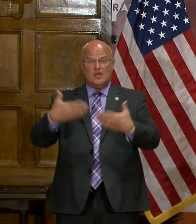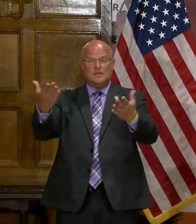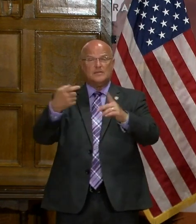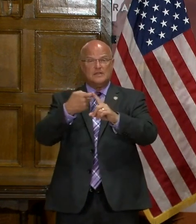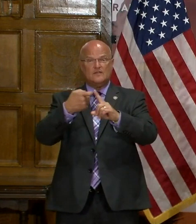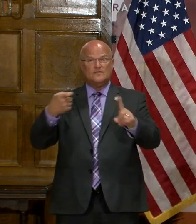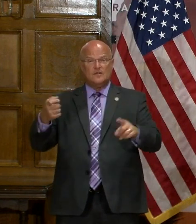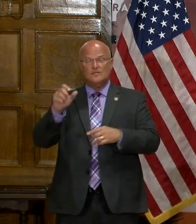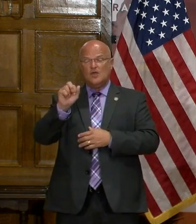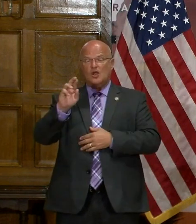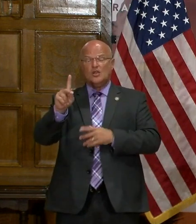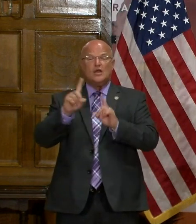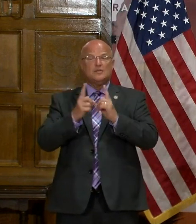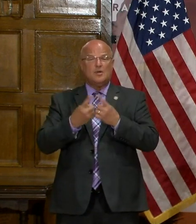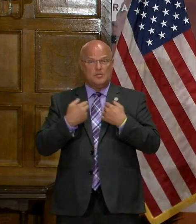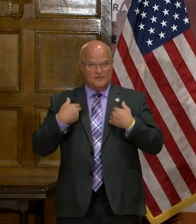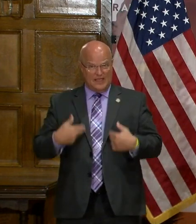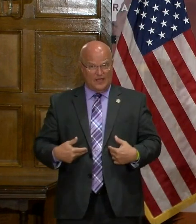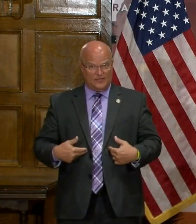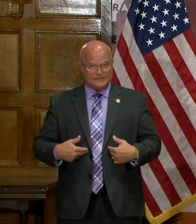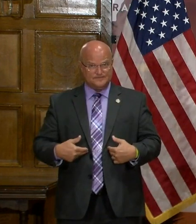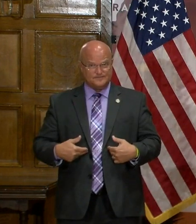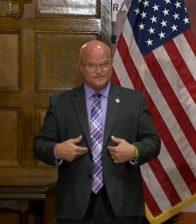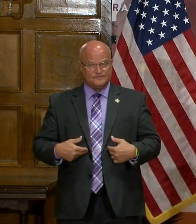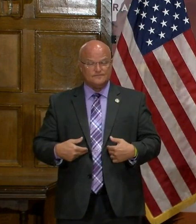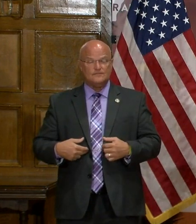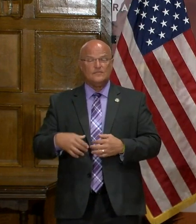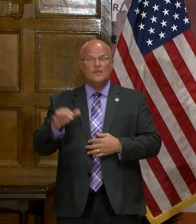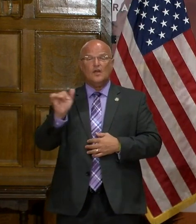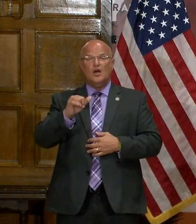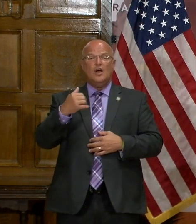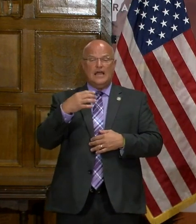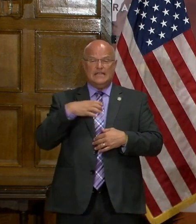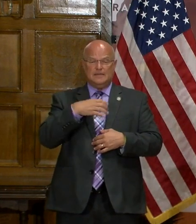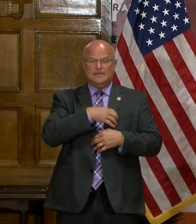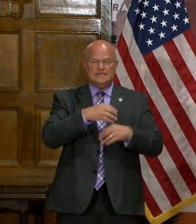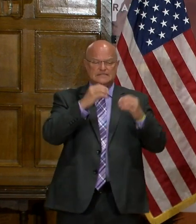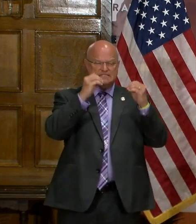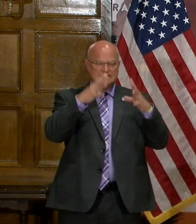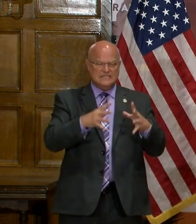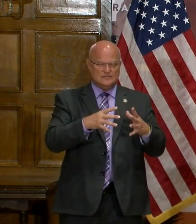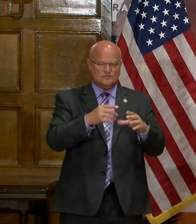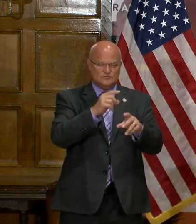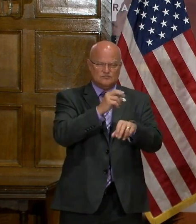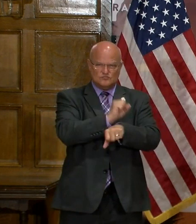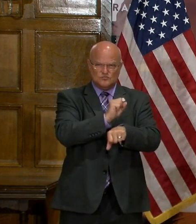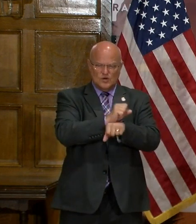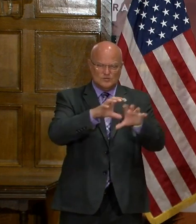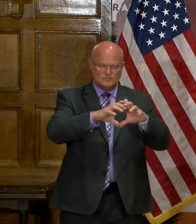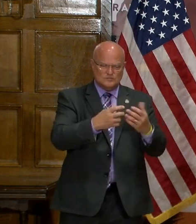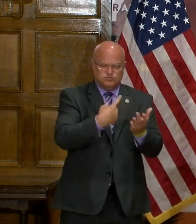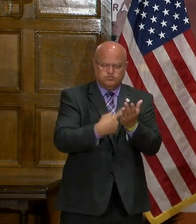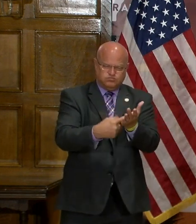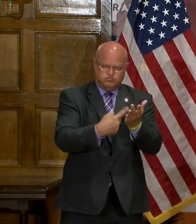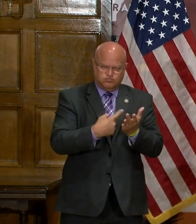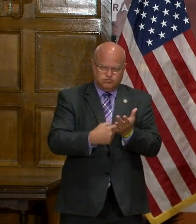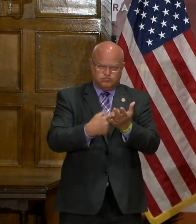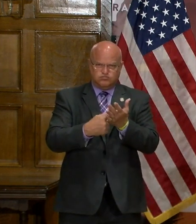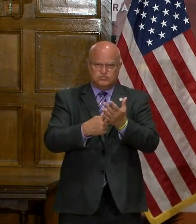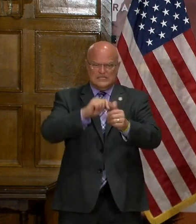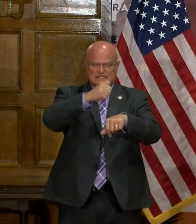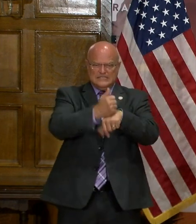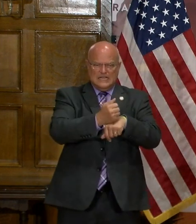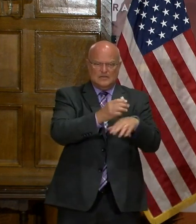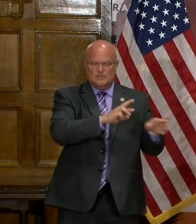have come from the Arkansas Department of Health. They've also had committees of teachers working very hard to make sure that the plans were in place